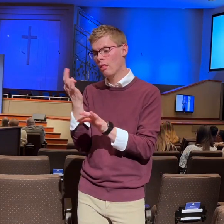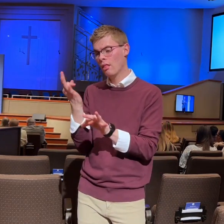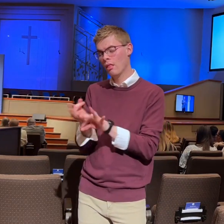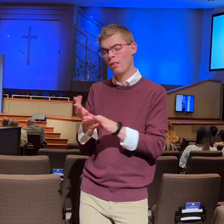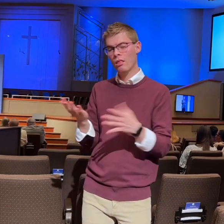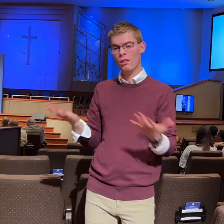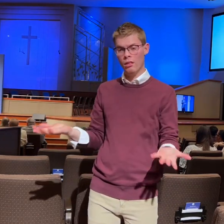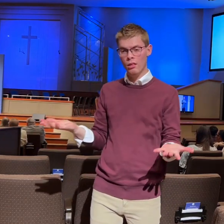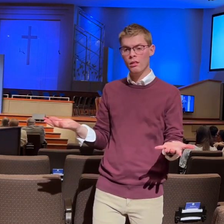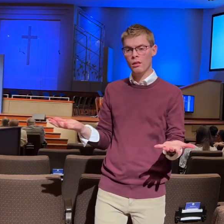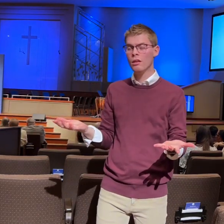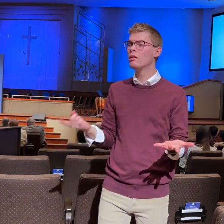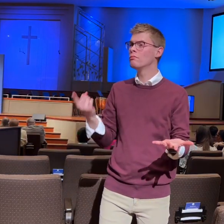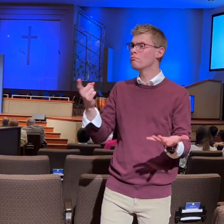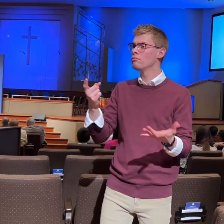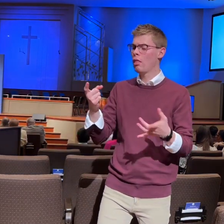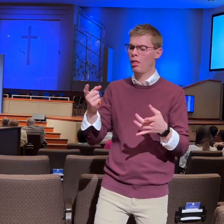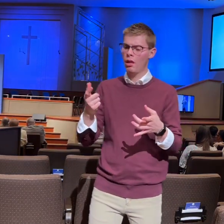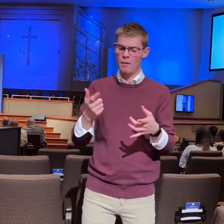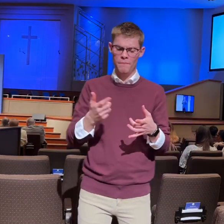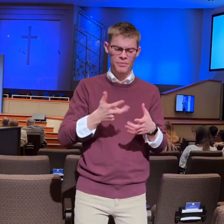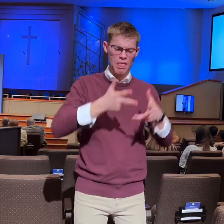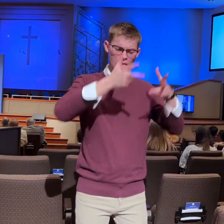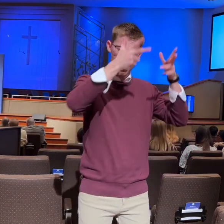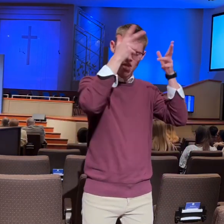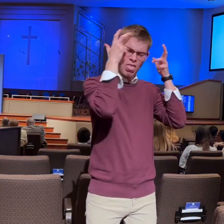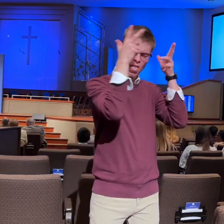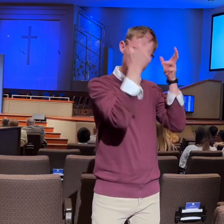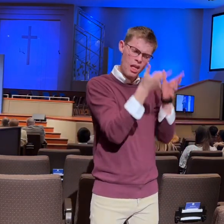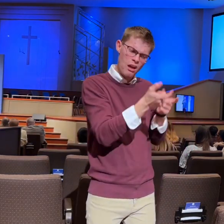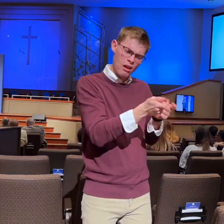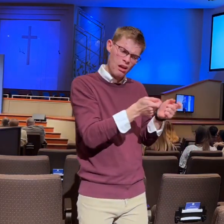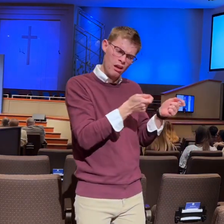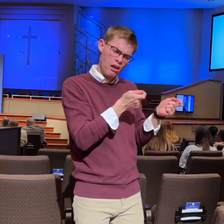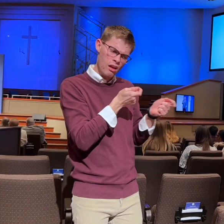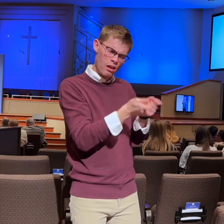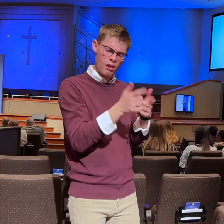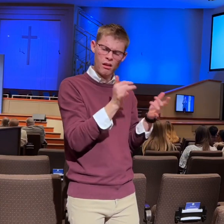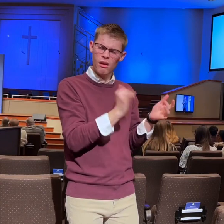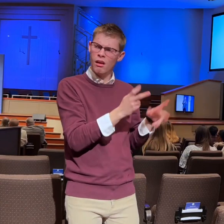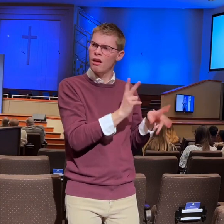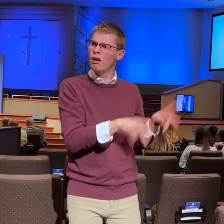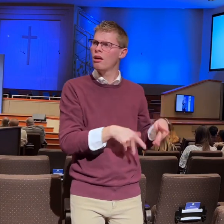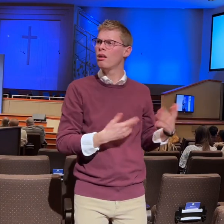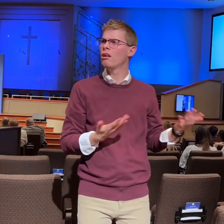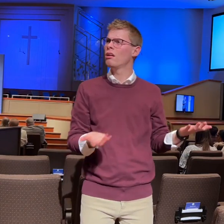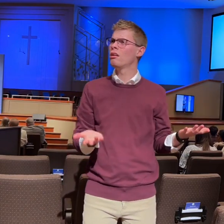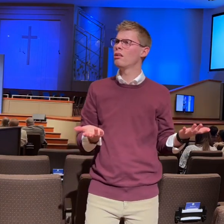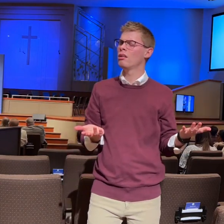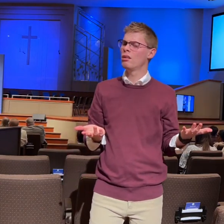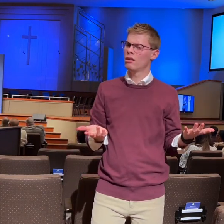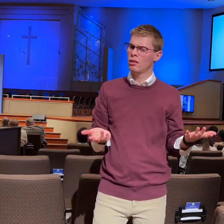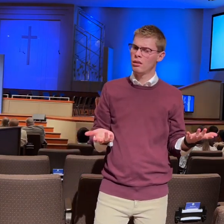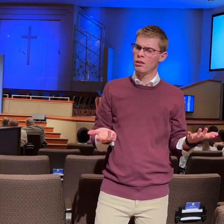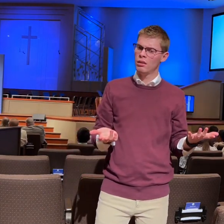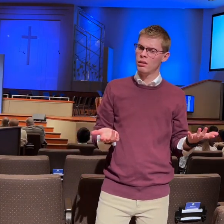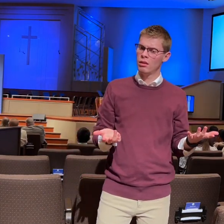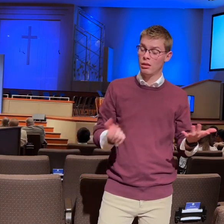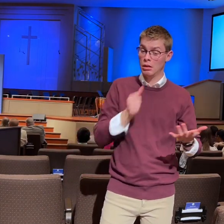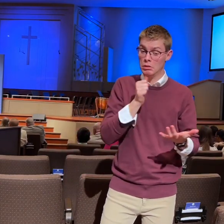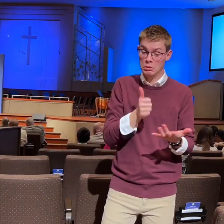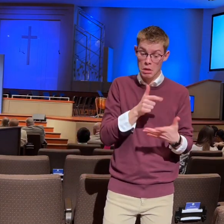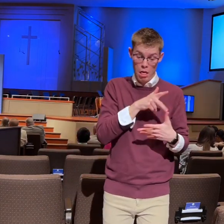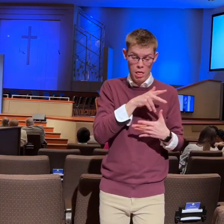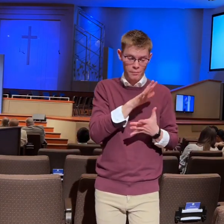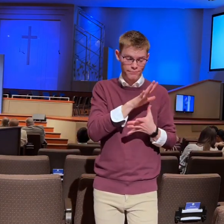They are under a dark, demonic influence. If they were saved, I'm not saying they can be inhabited by a demon,